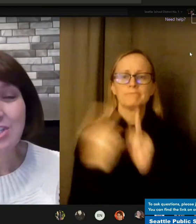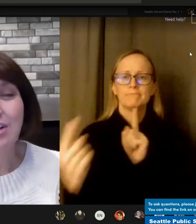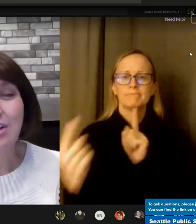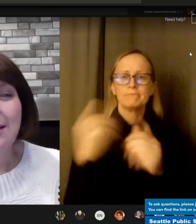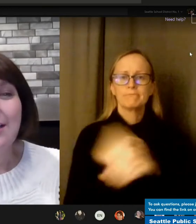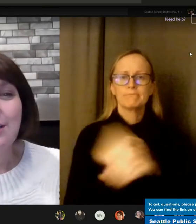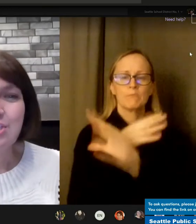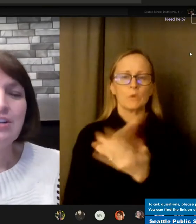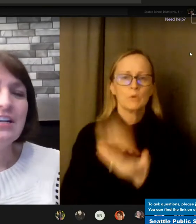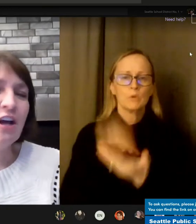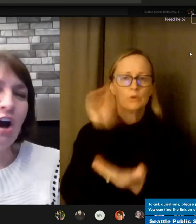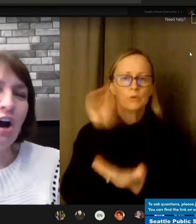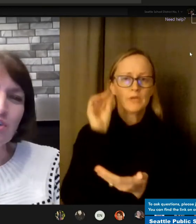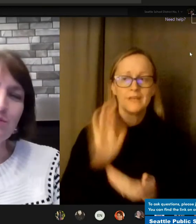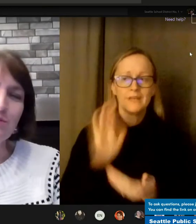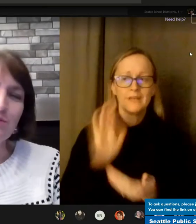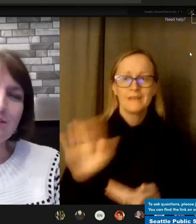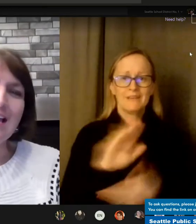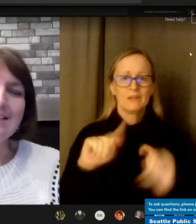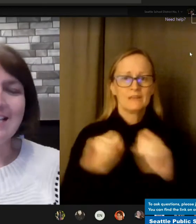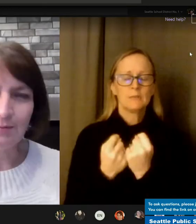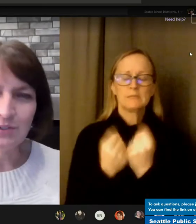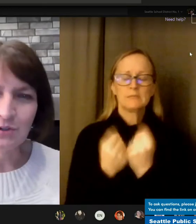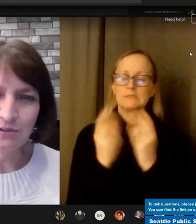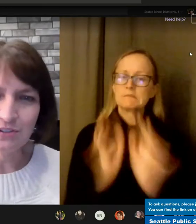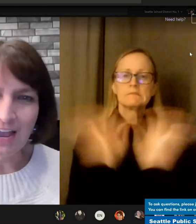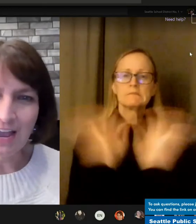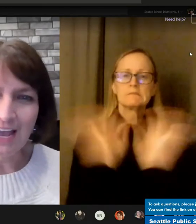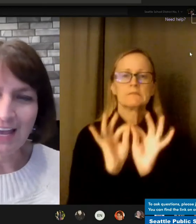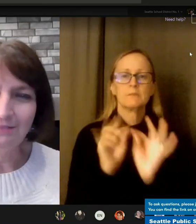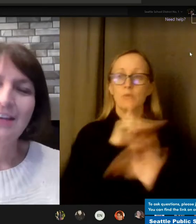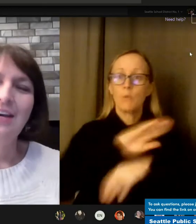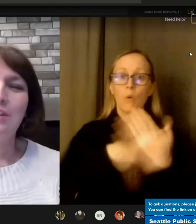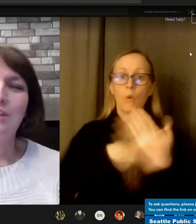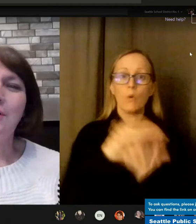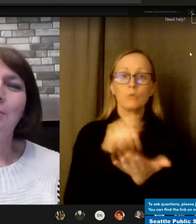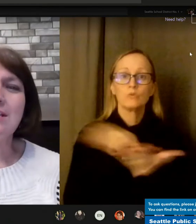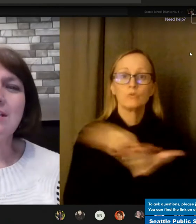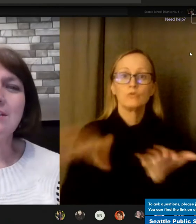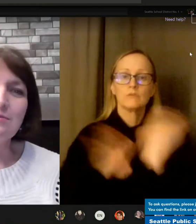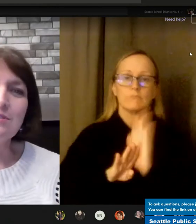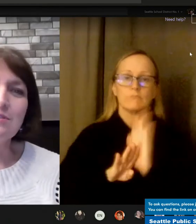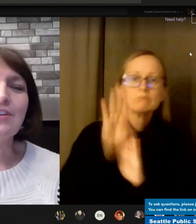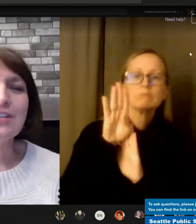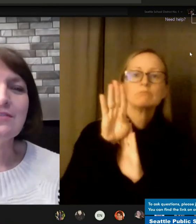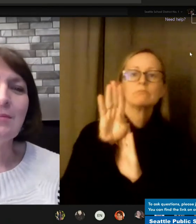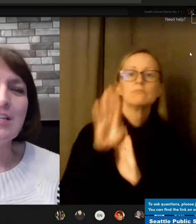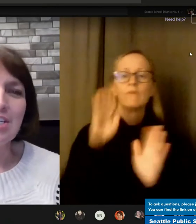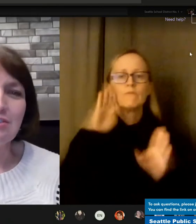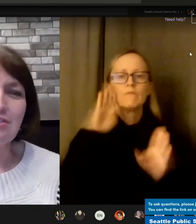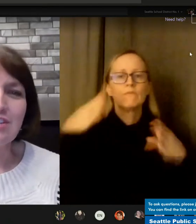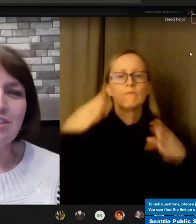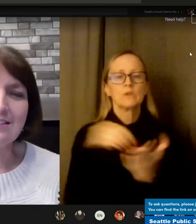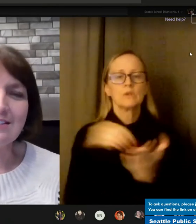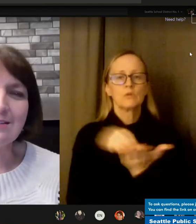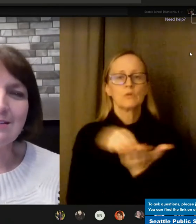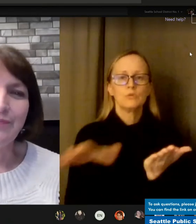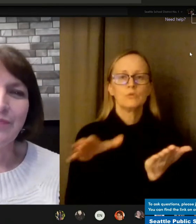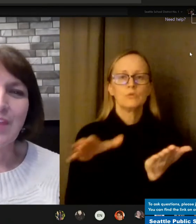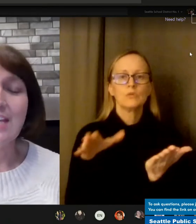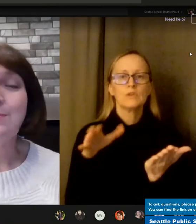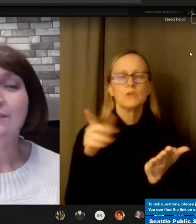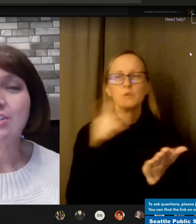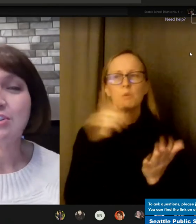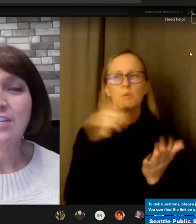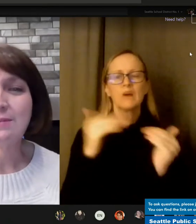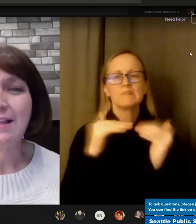essential to ensuring all students at Seattle Public Schools thrive, with a focus on students furthest from educational justice. As